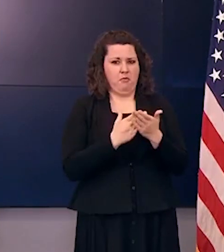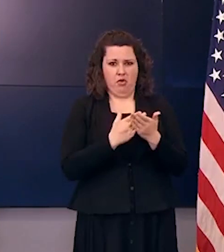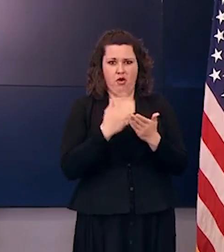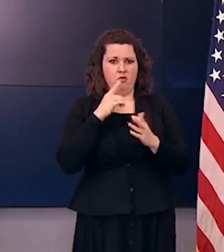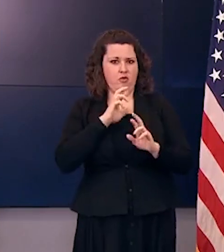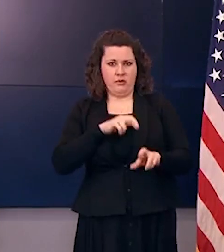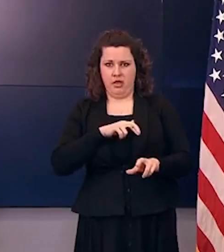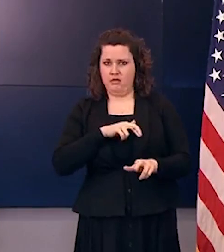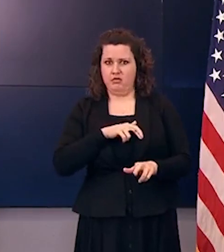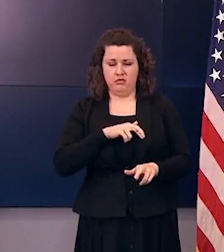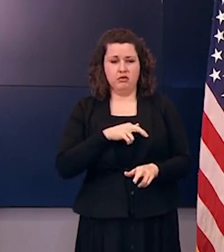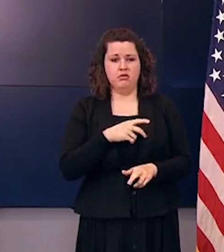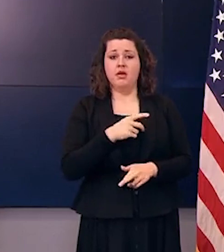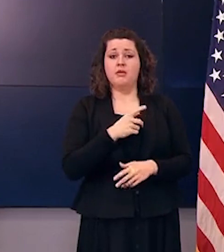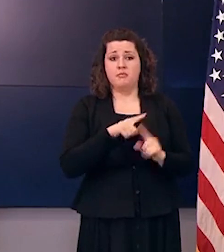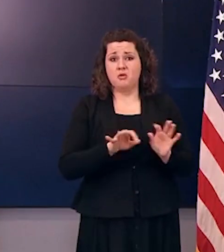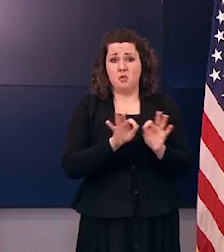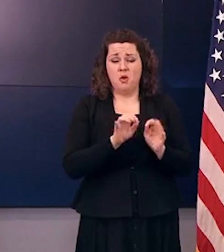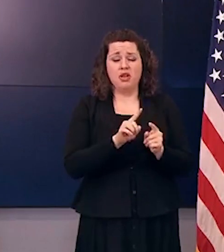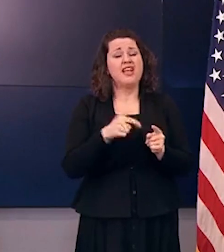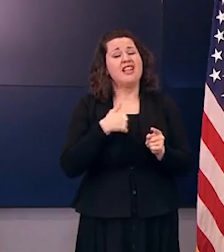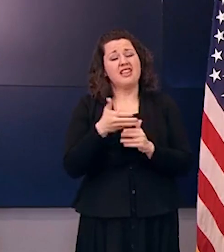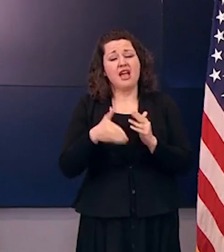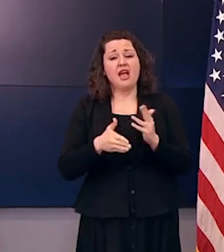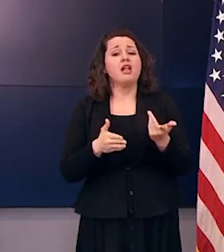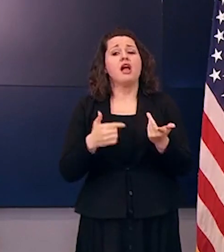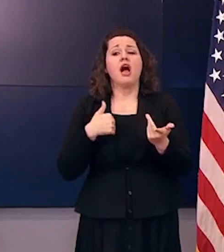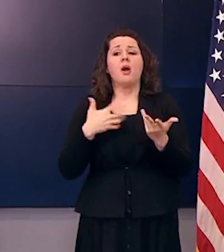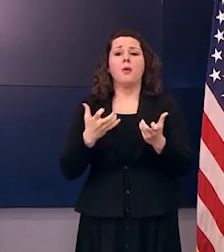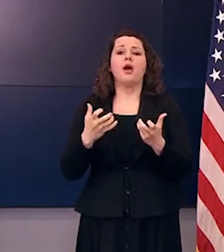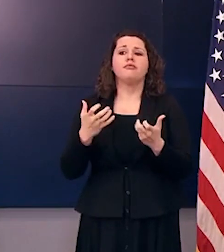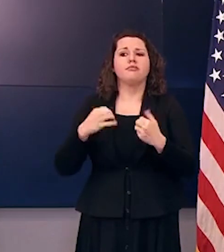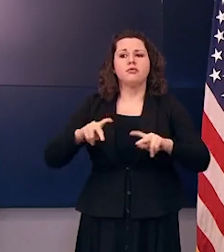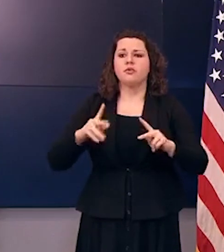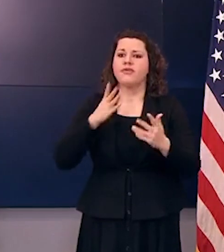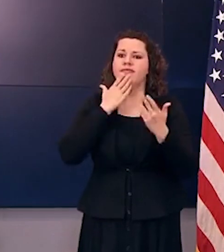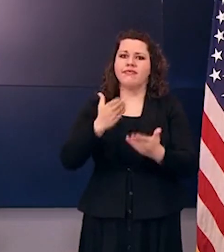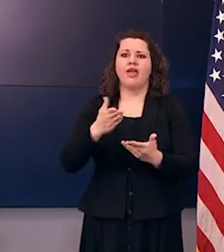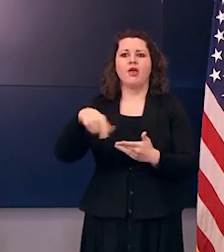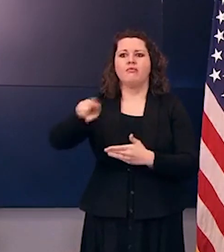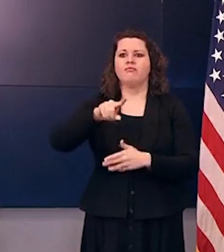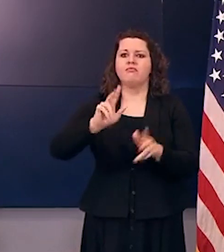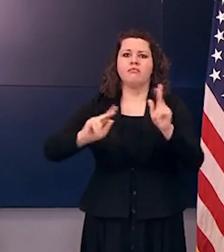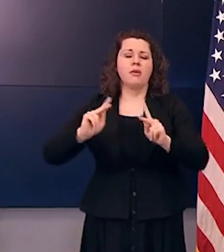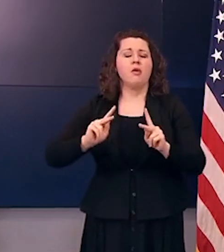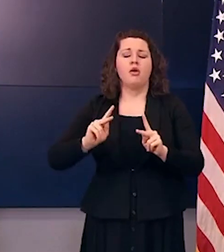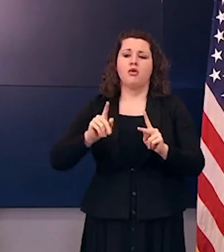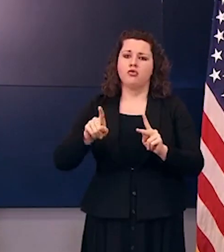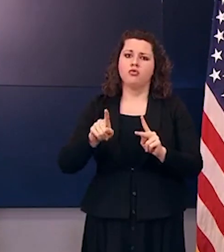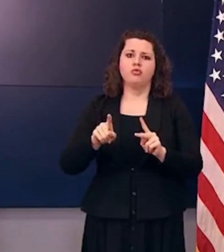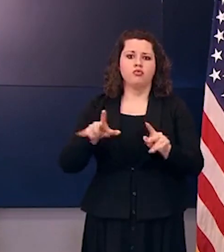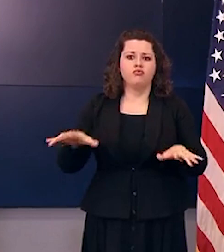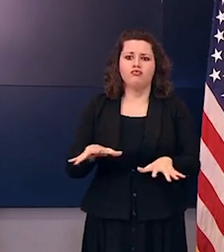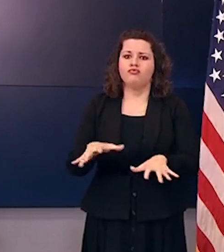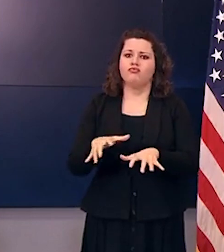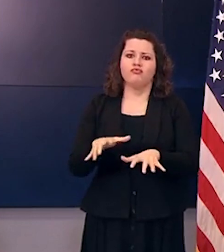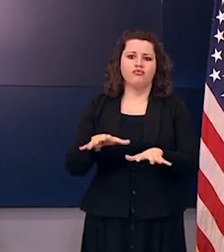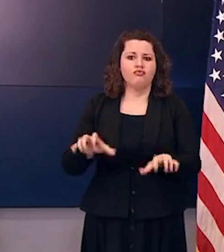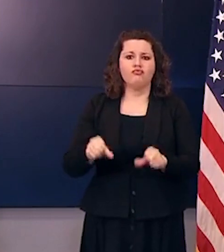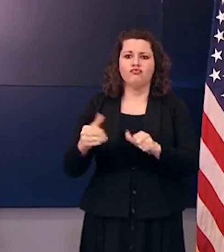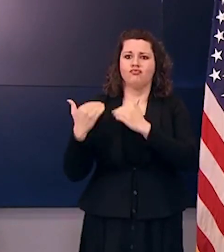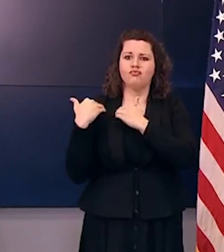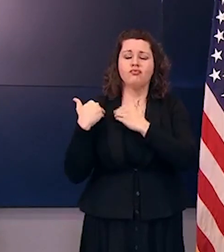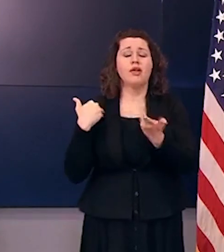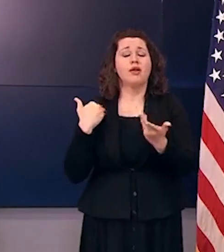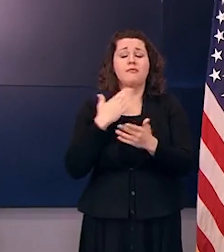COVID-19 response. And in closing, I want to take another opportunity to thank Iowans for doing their part. Please continue